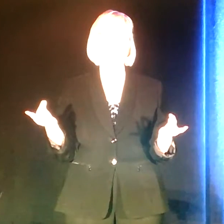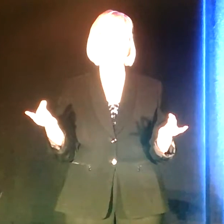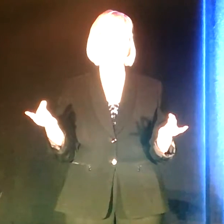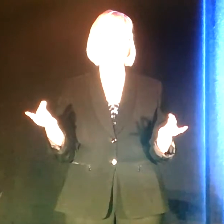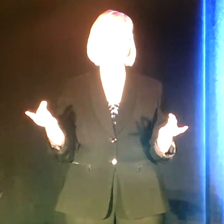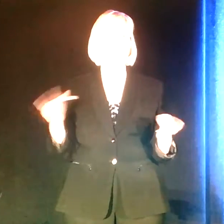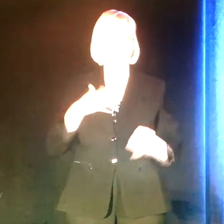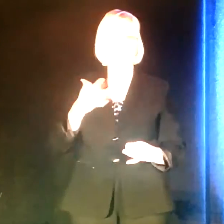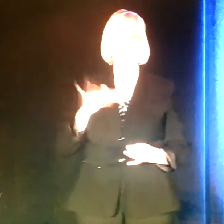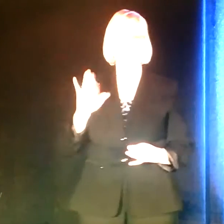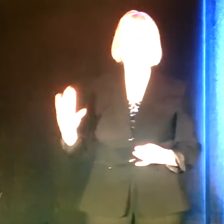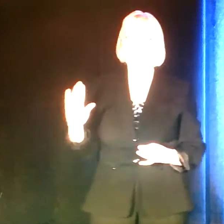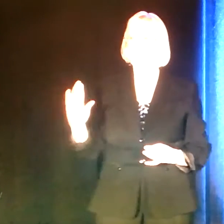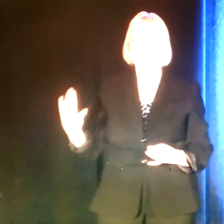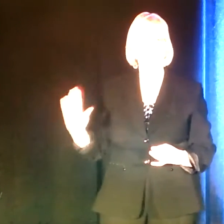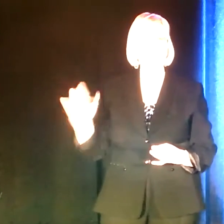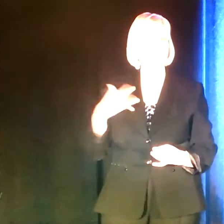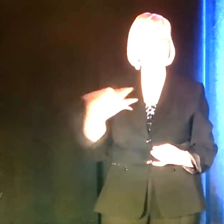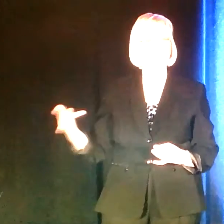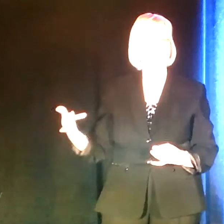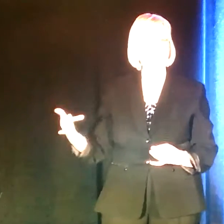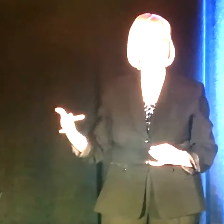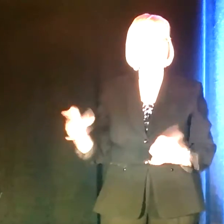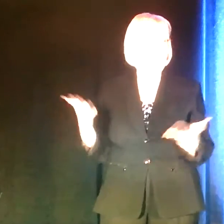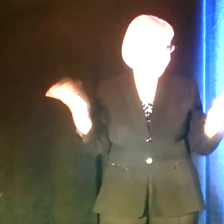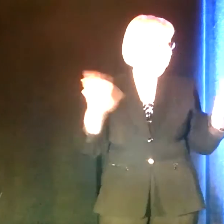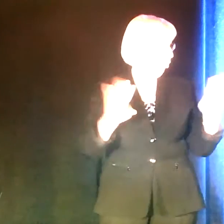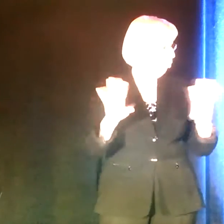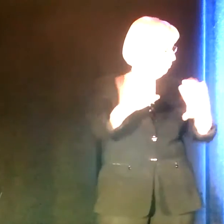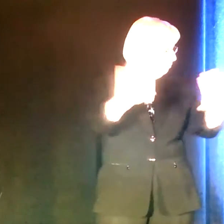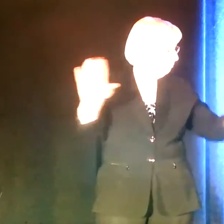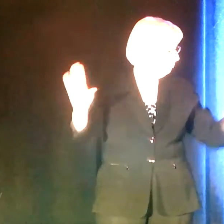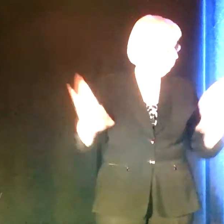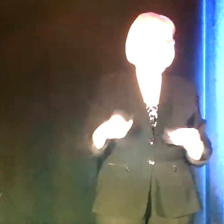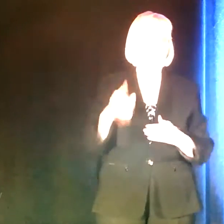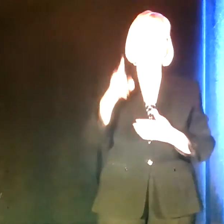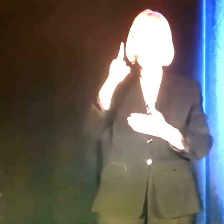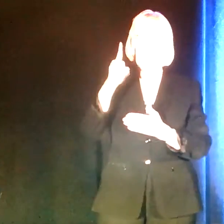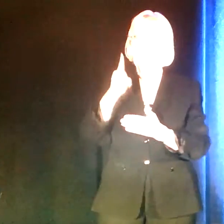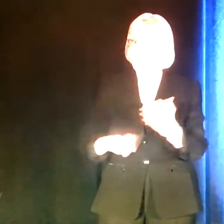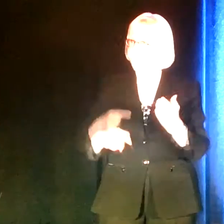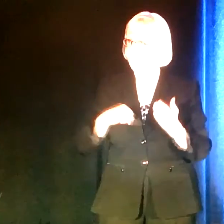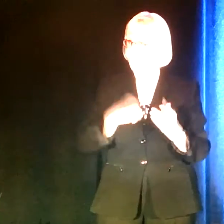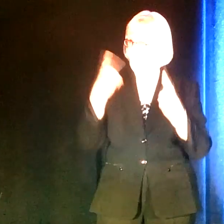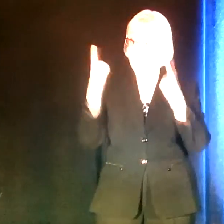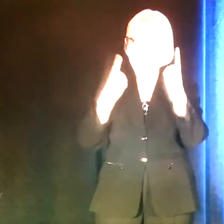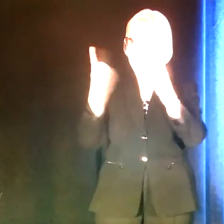It's good for meditation. I feel like theirs is. That's usually how theirs is.